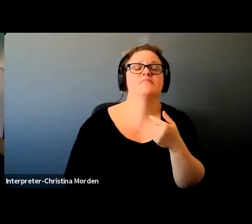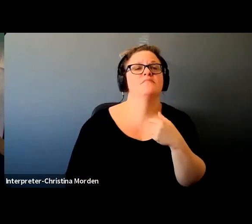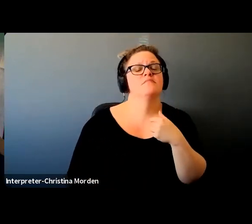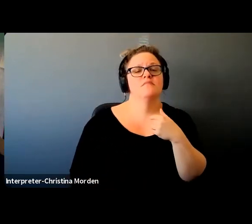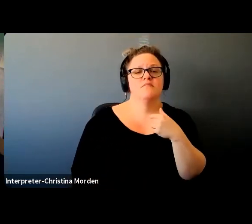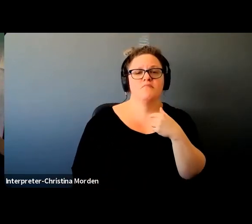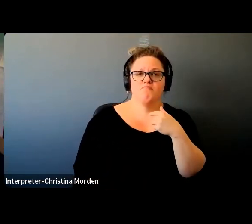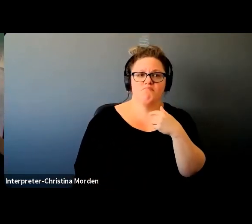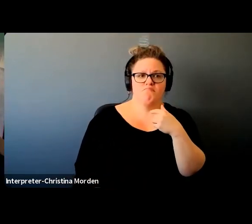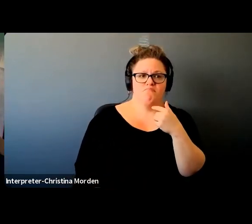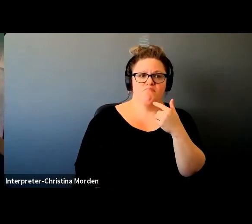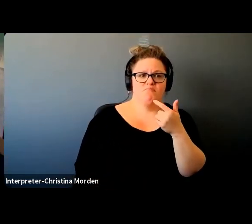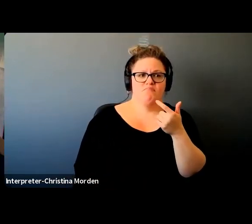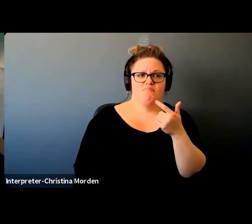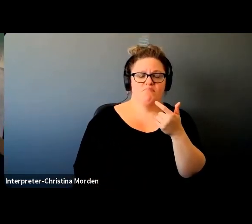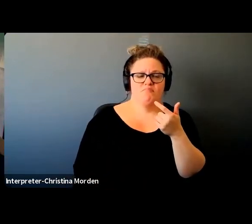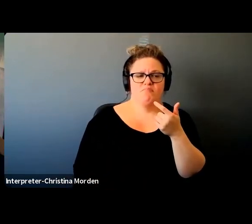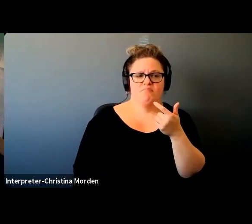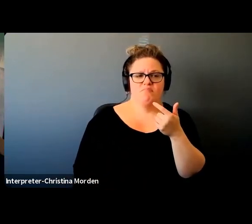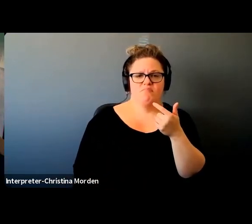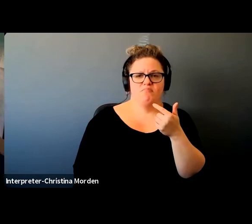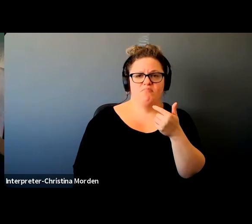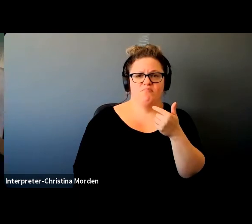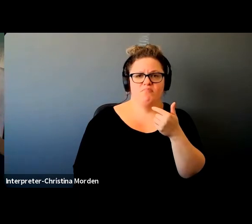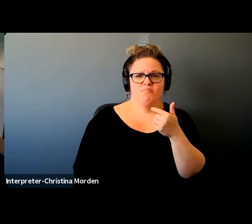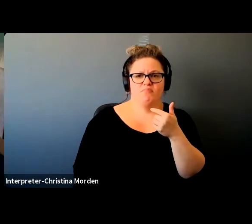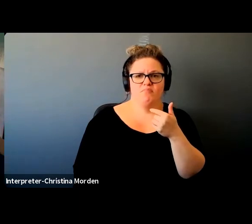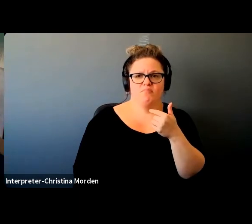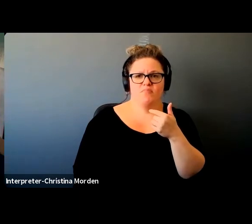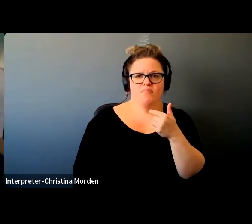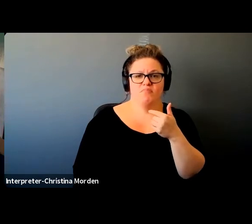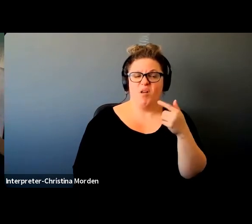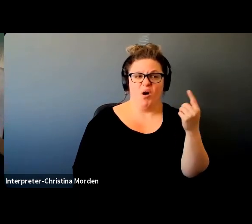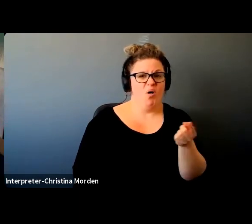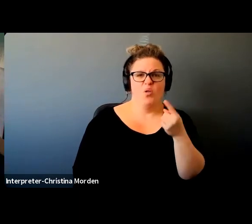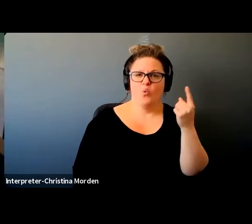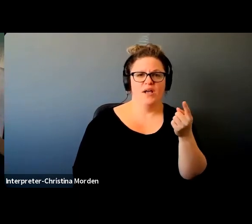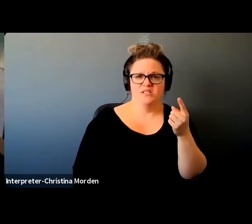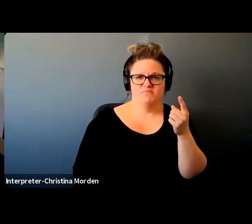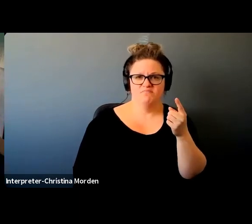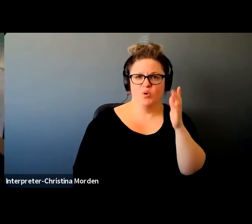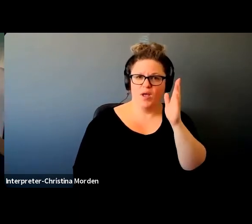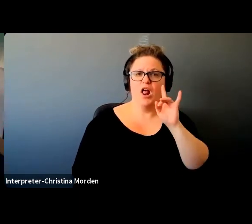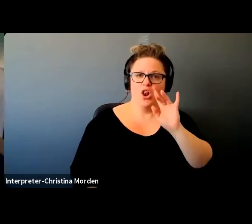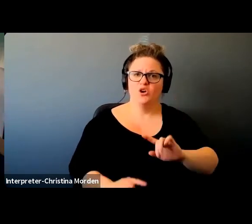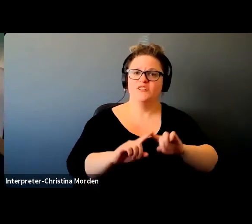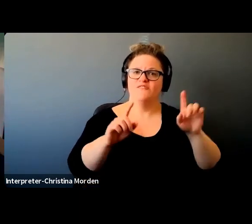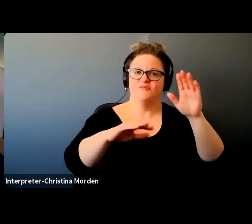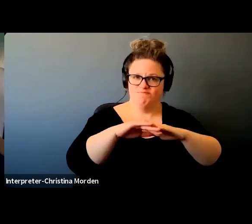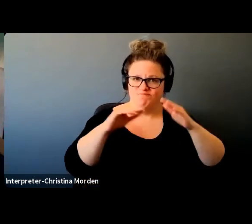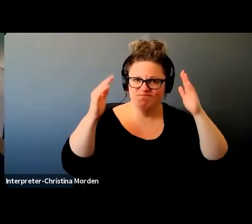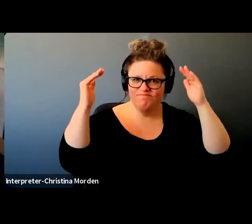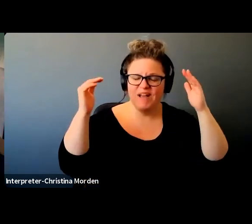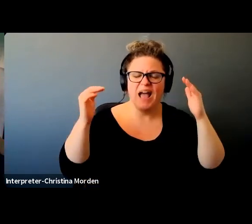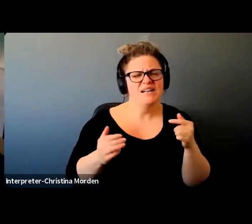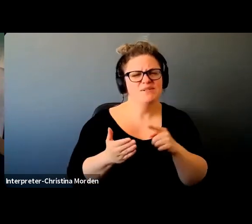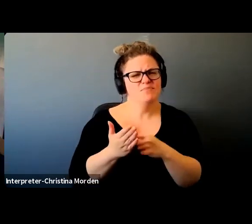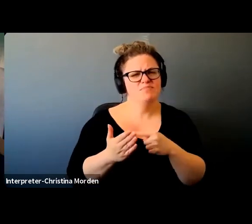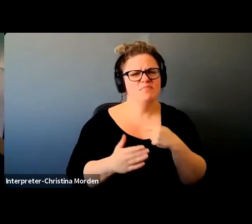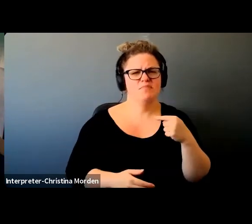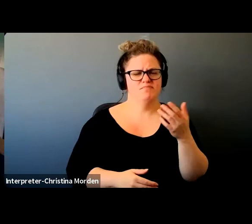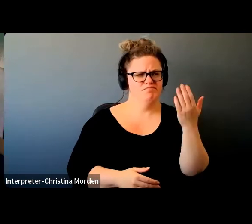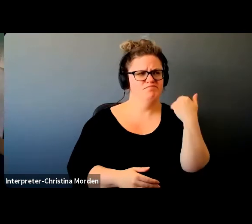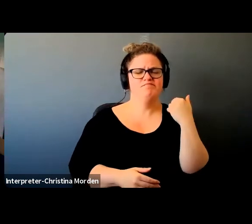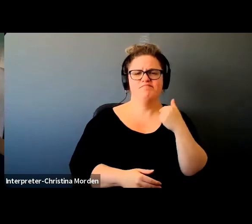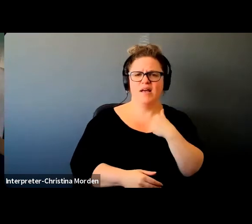I have never gone into any of those situations and accomplished what I thought I would. Usually I kind of feel disappointed in what I'm